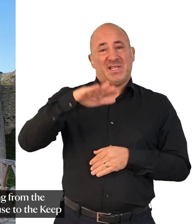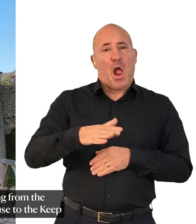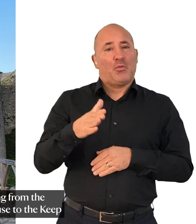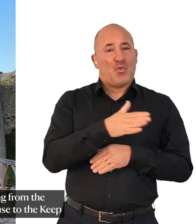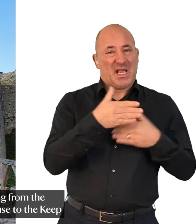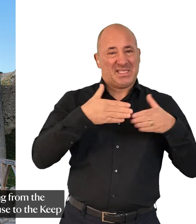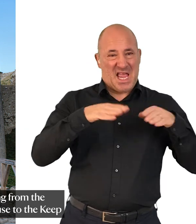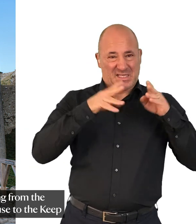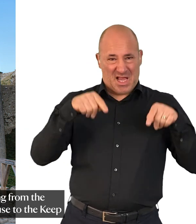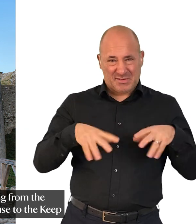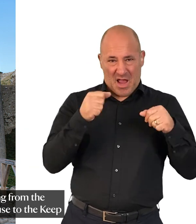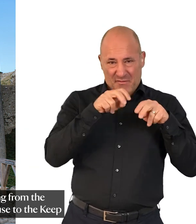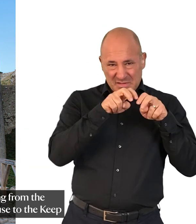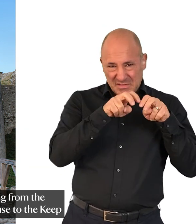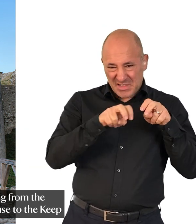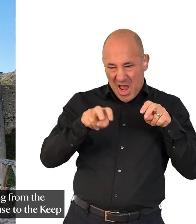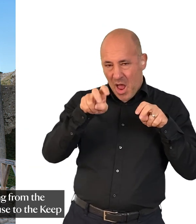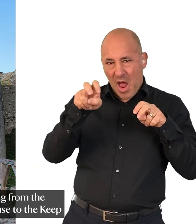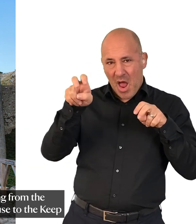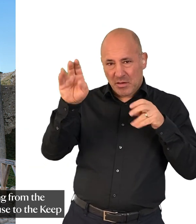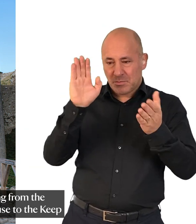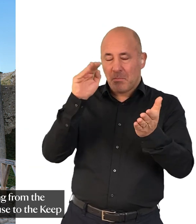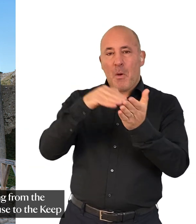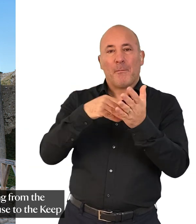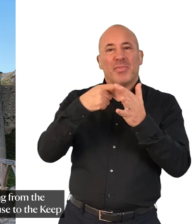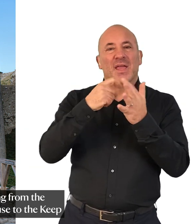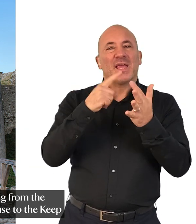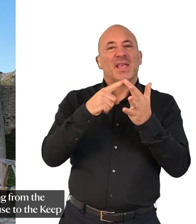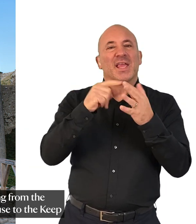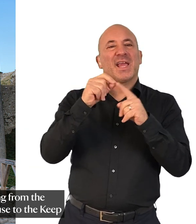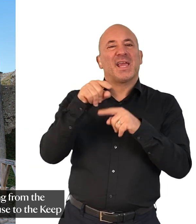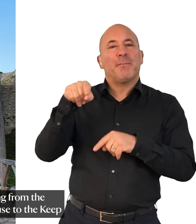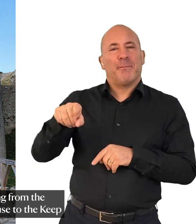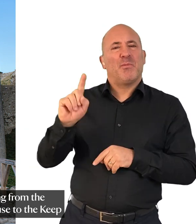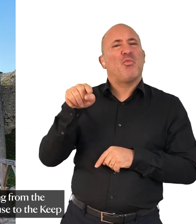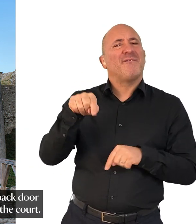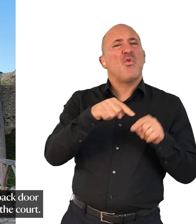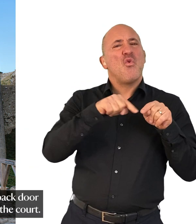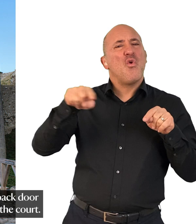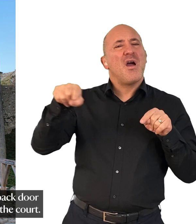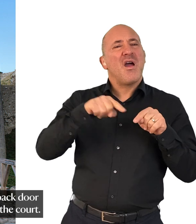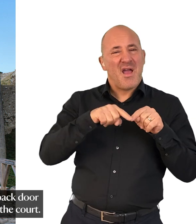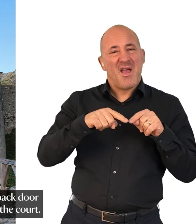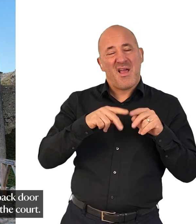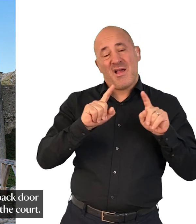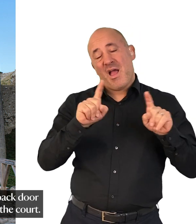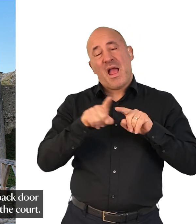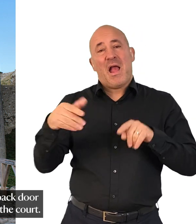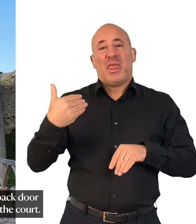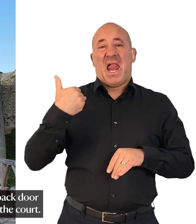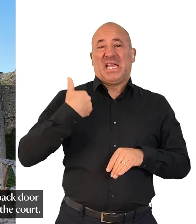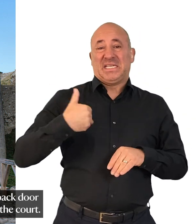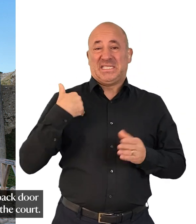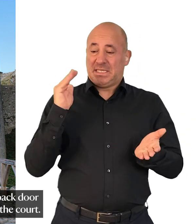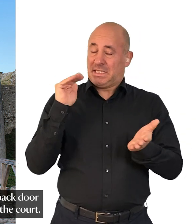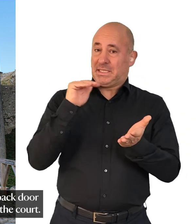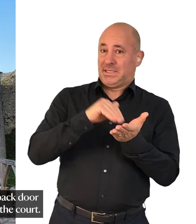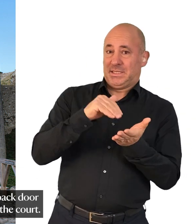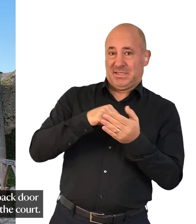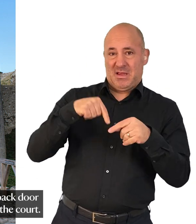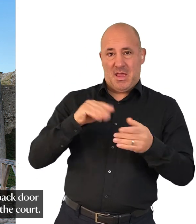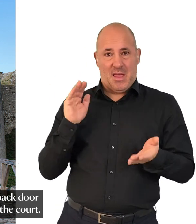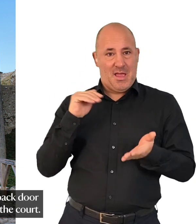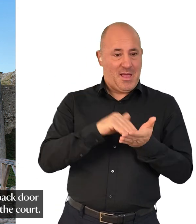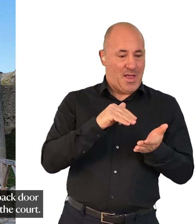A stairway leading from the South West Gatehouse to the keep was used as a back door by the